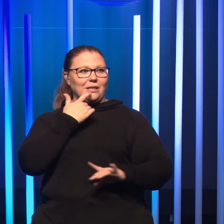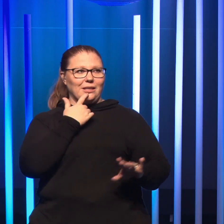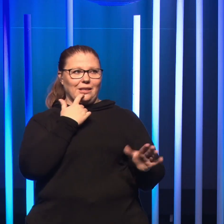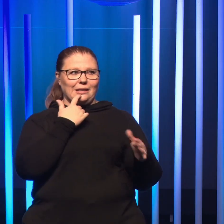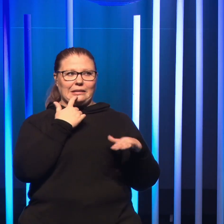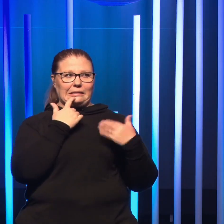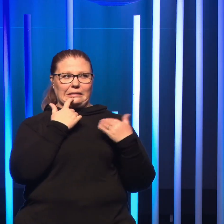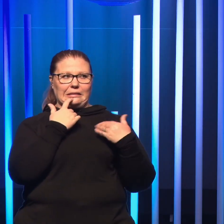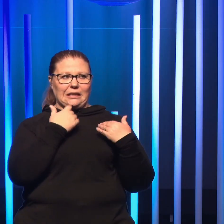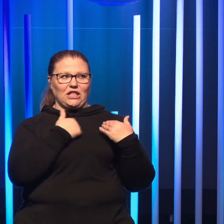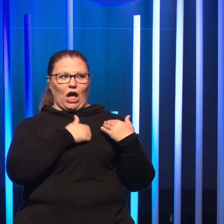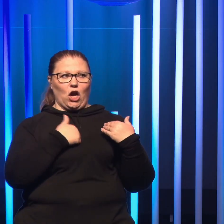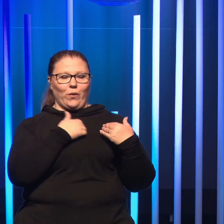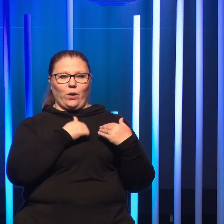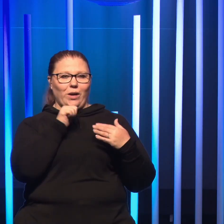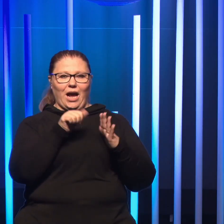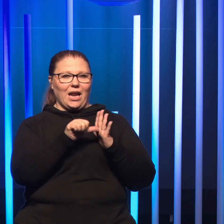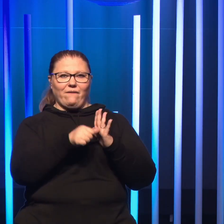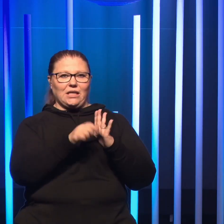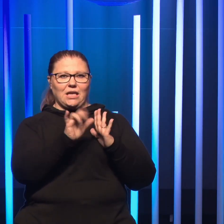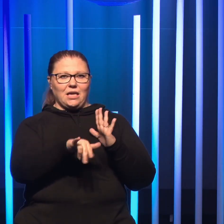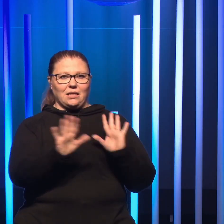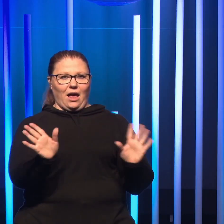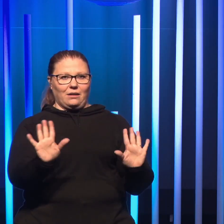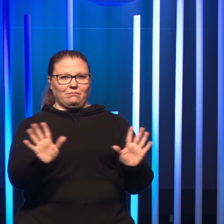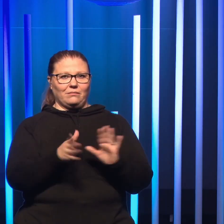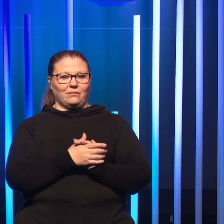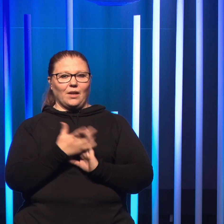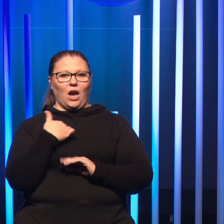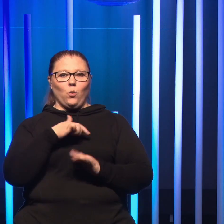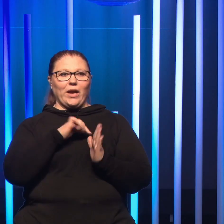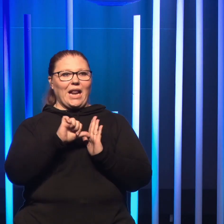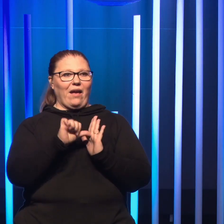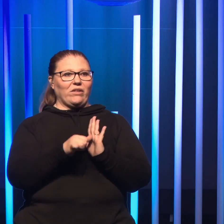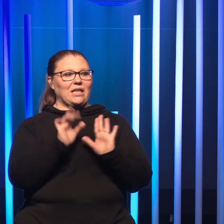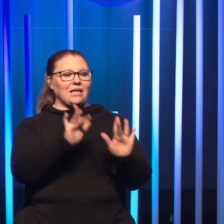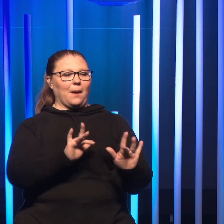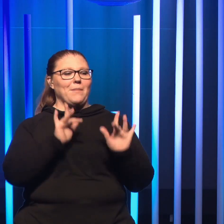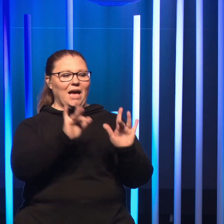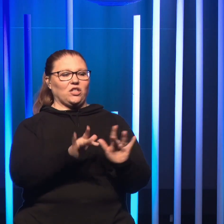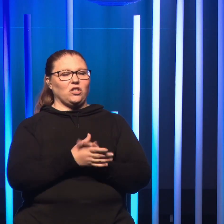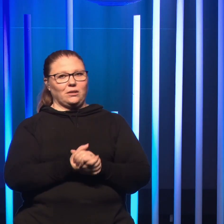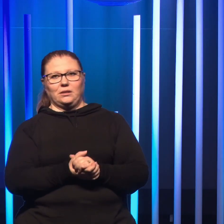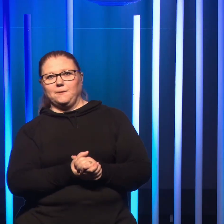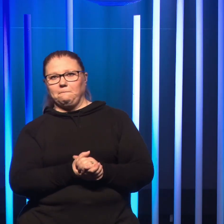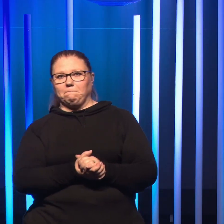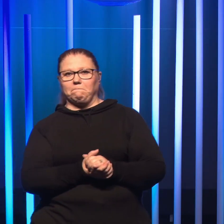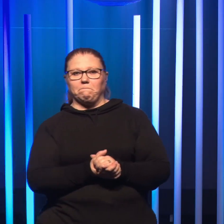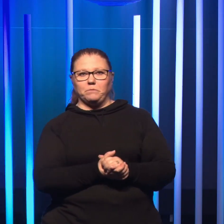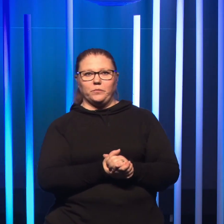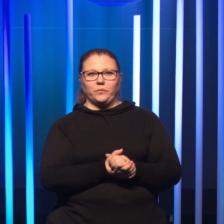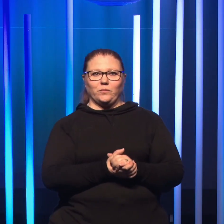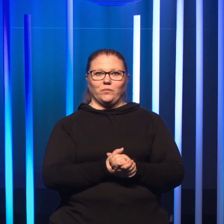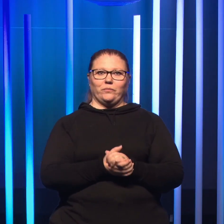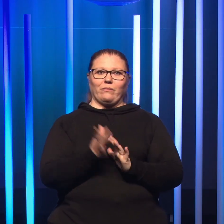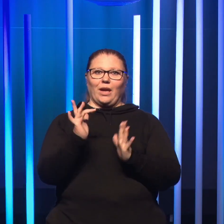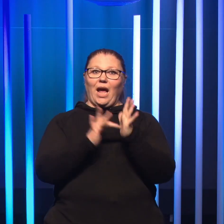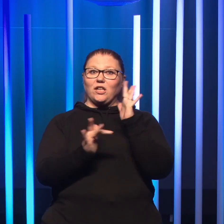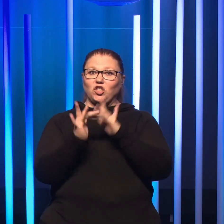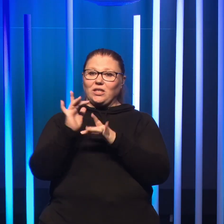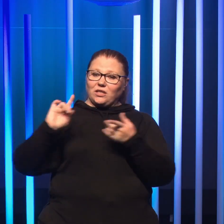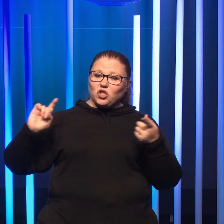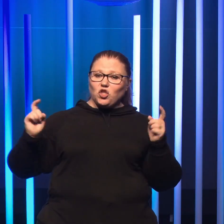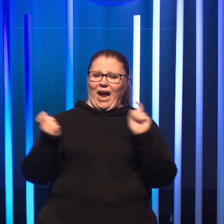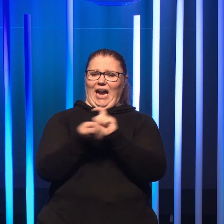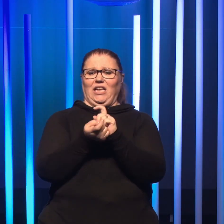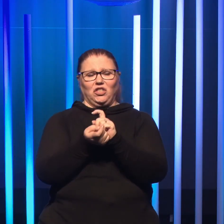oh, sorry, we're not going to emphasize that. We're going to emphasize the compassion. And he changes